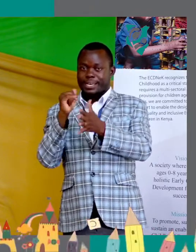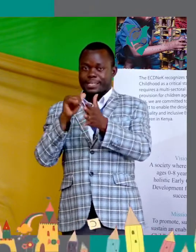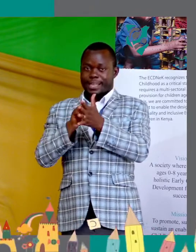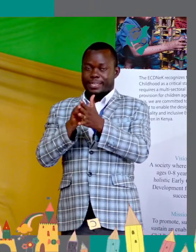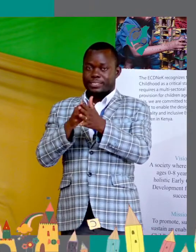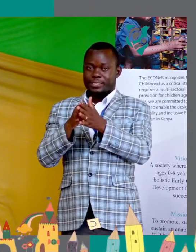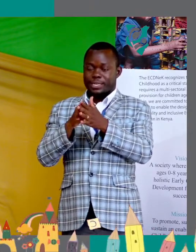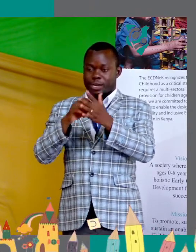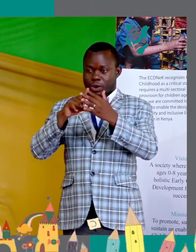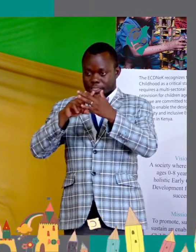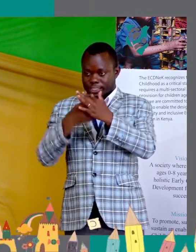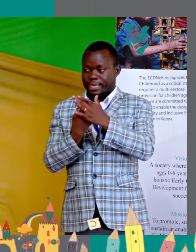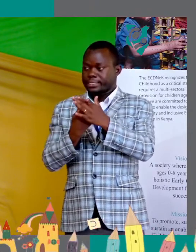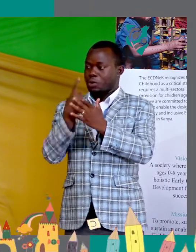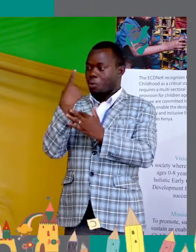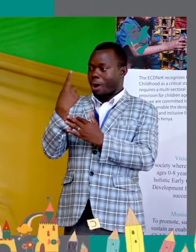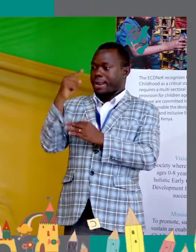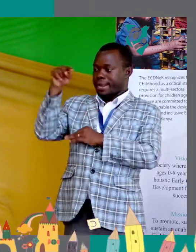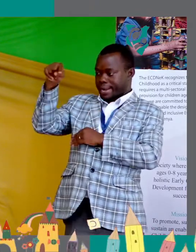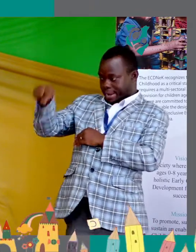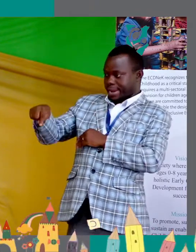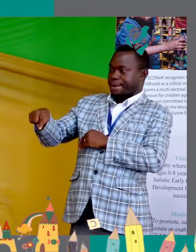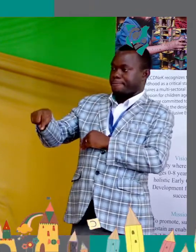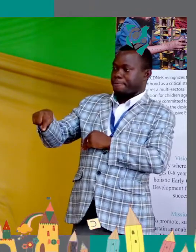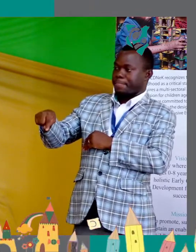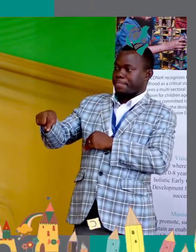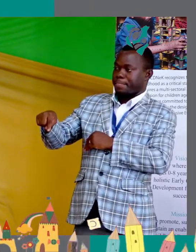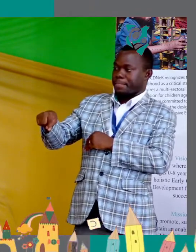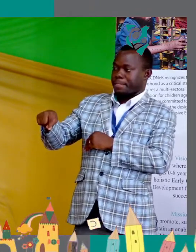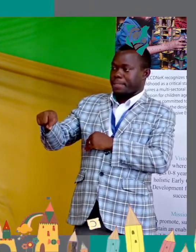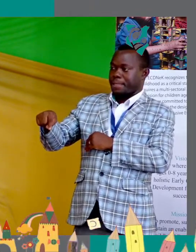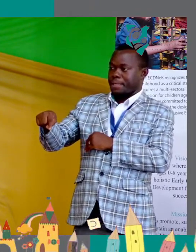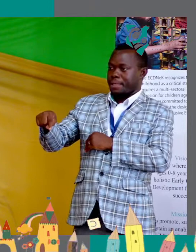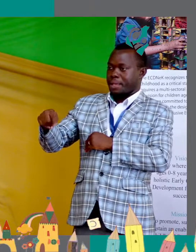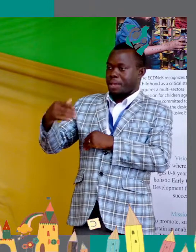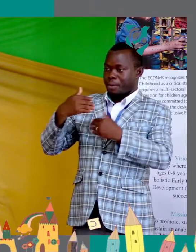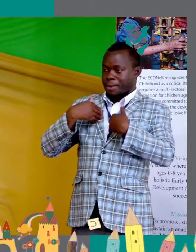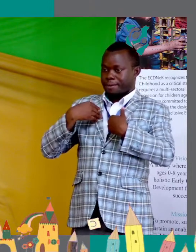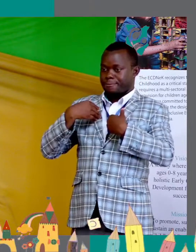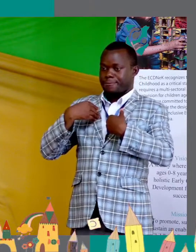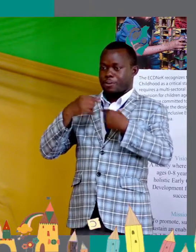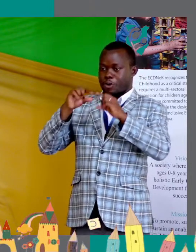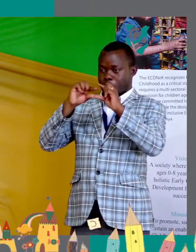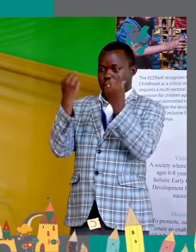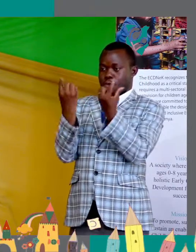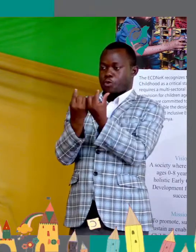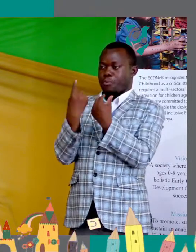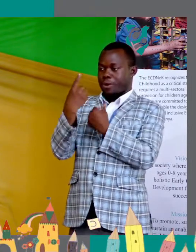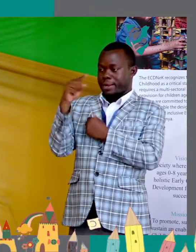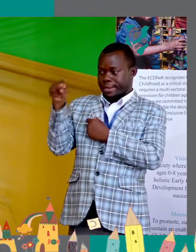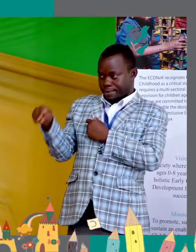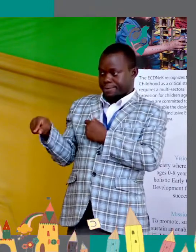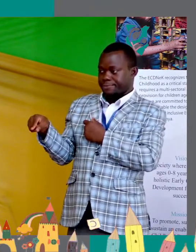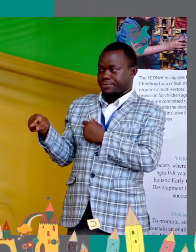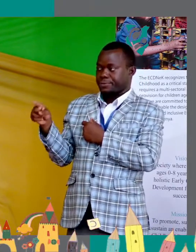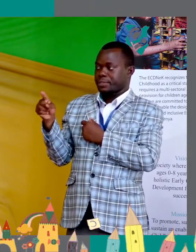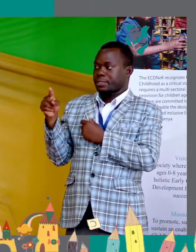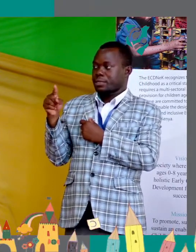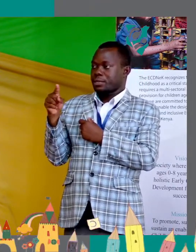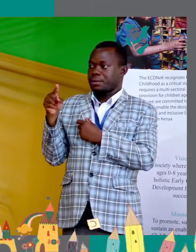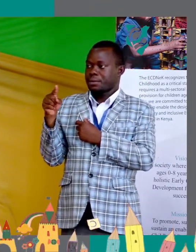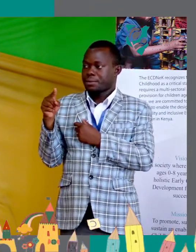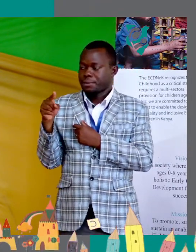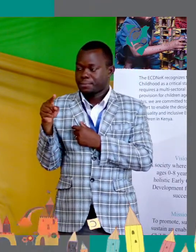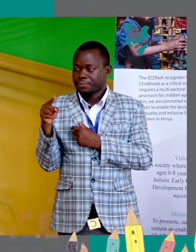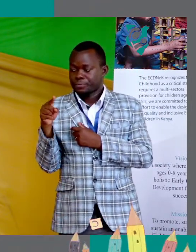be one in this room, chaired by Dr. Anil Hamis, whom you heard speaking while Dr. was making Professor